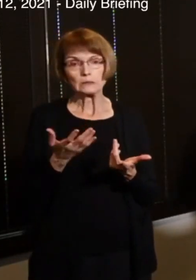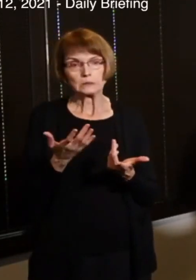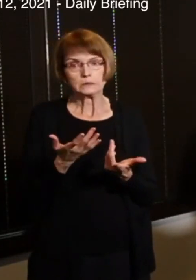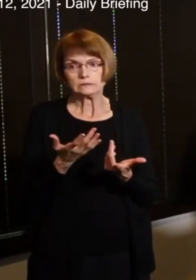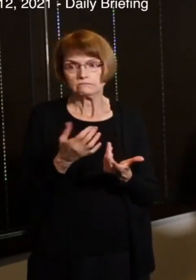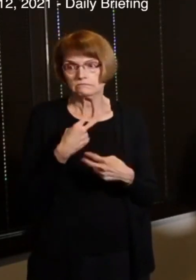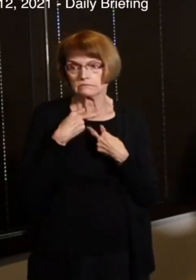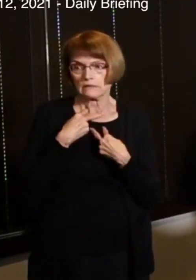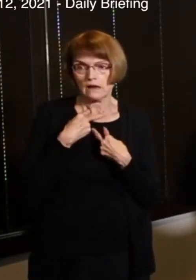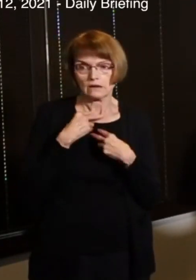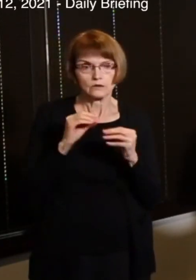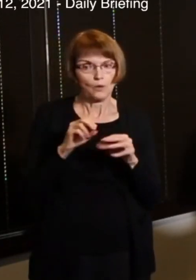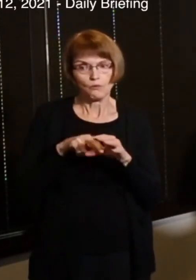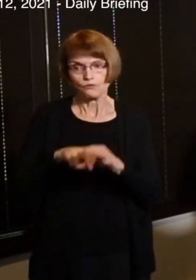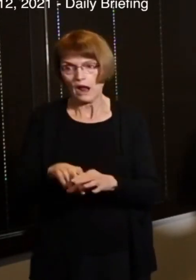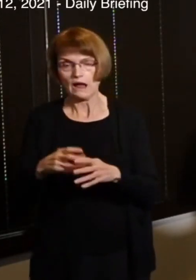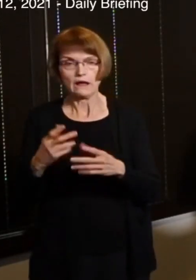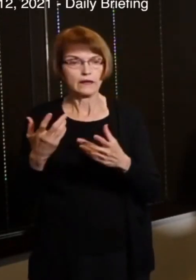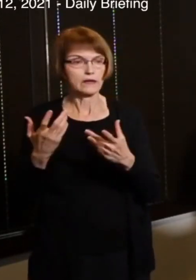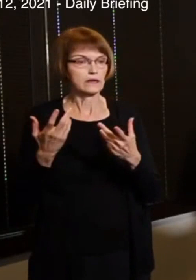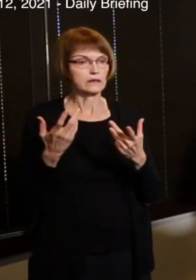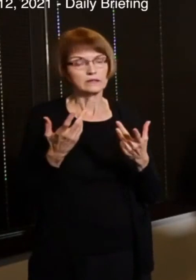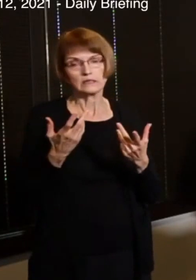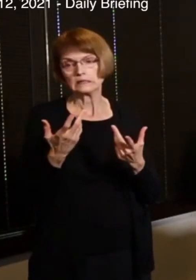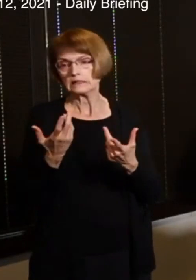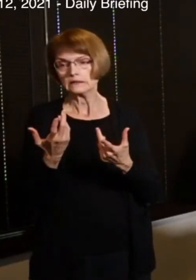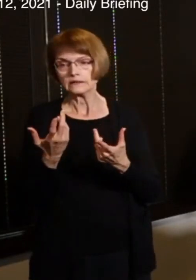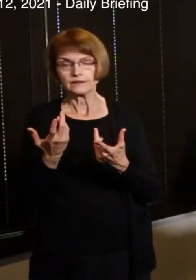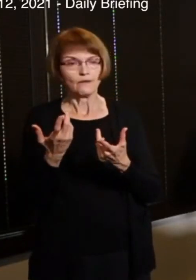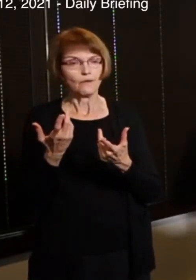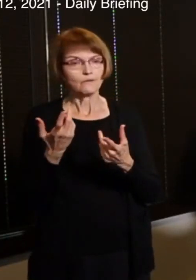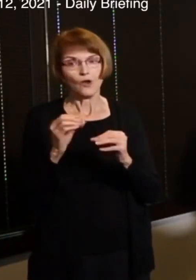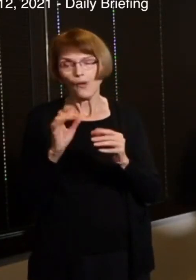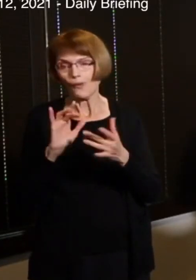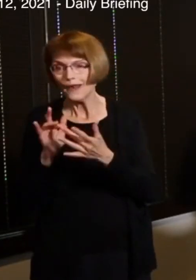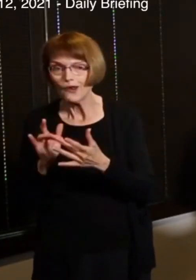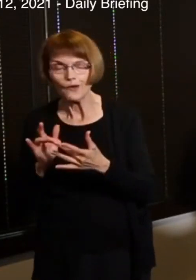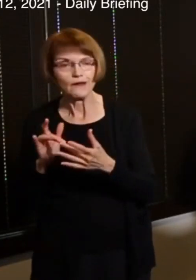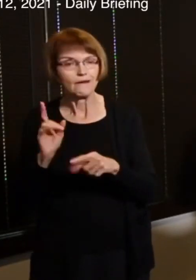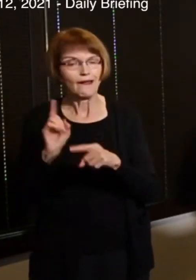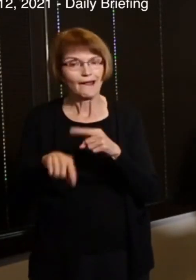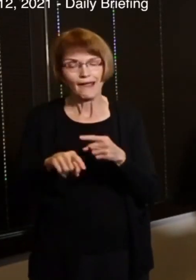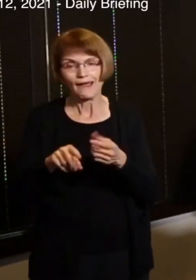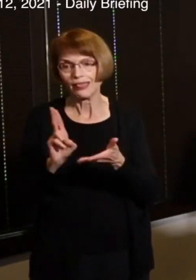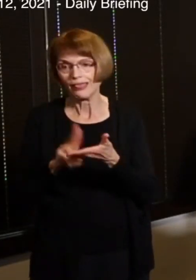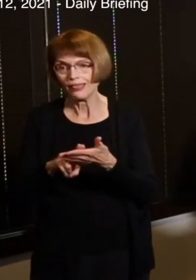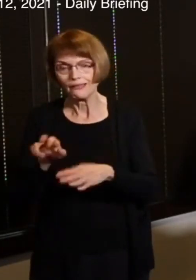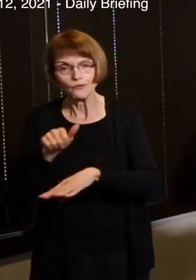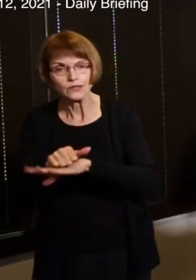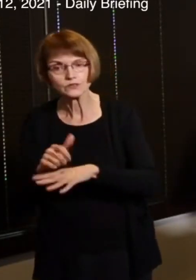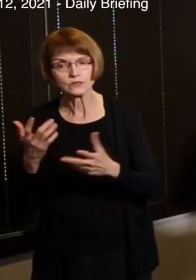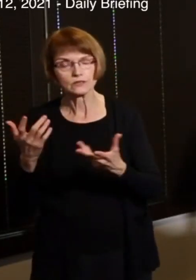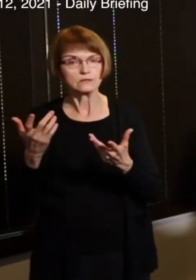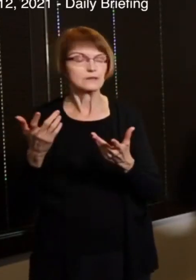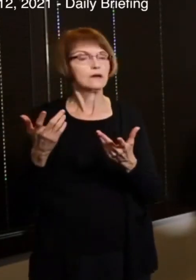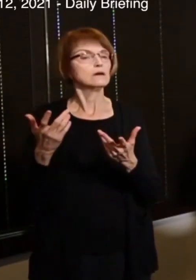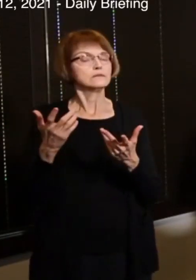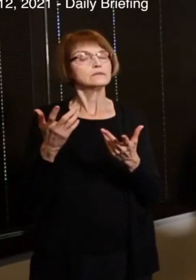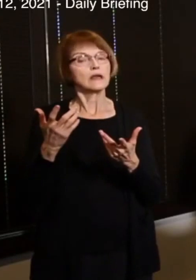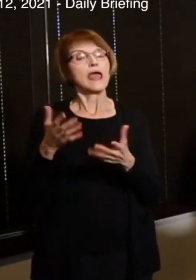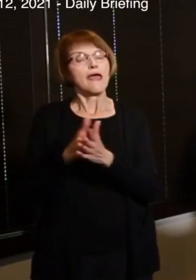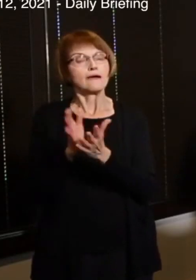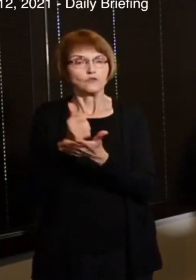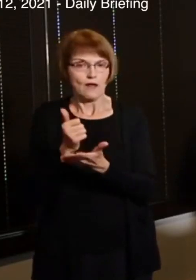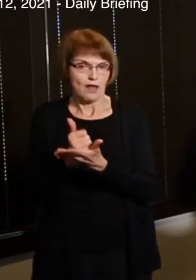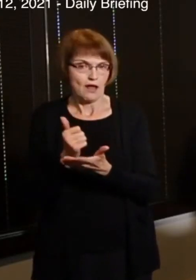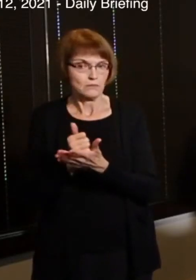or some help getting registered. Remember, the vaccine is completely free. There is help out there, so